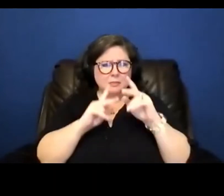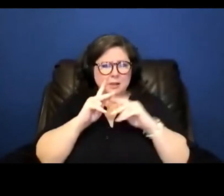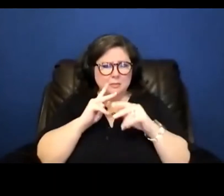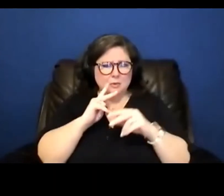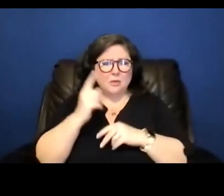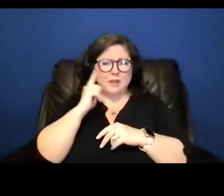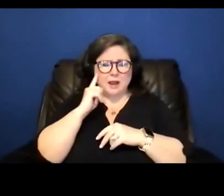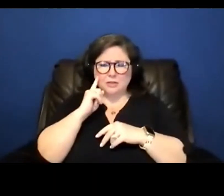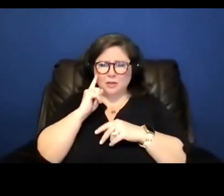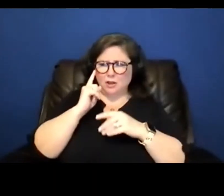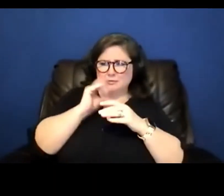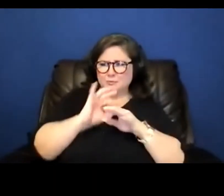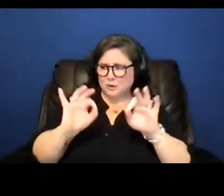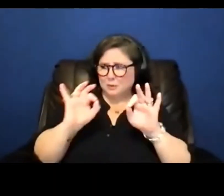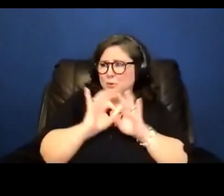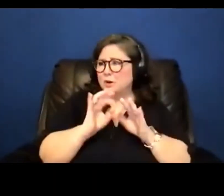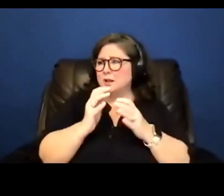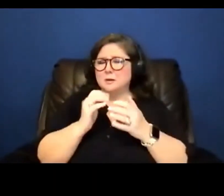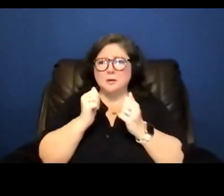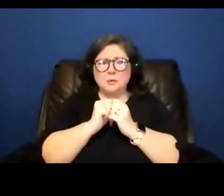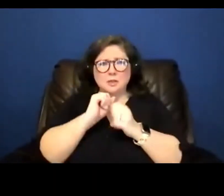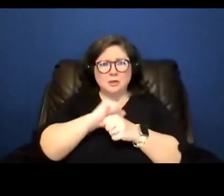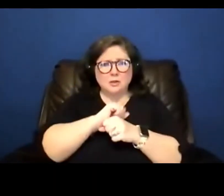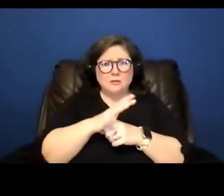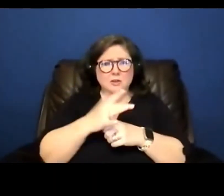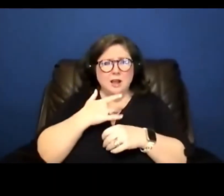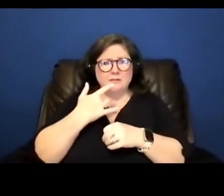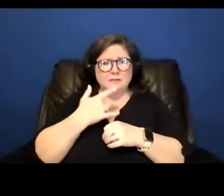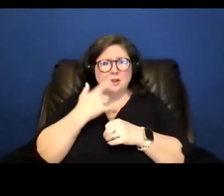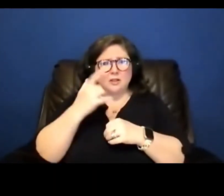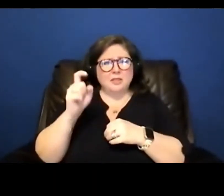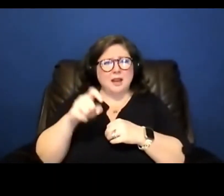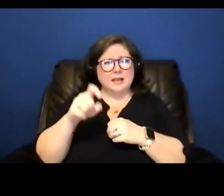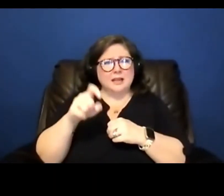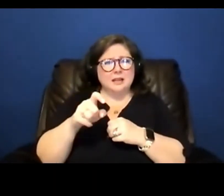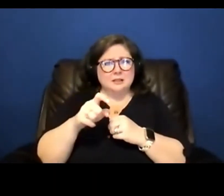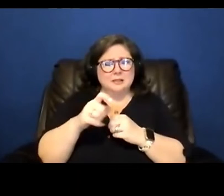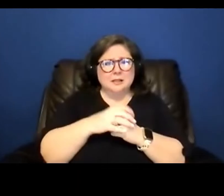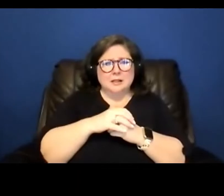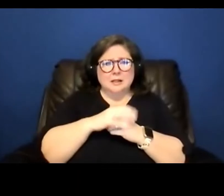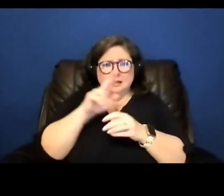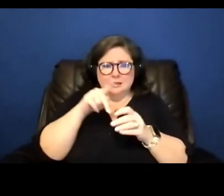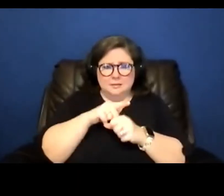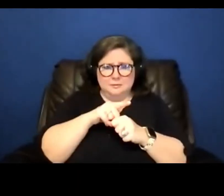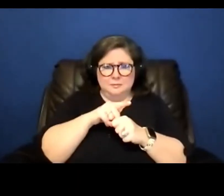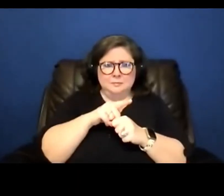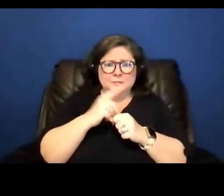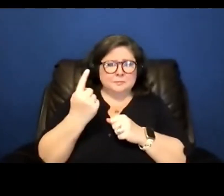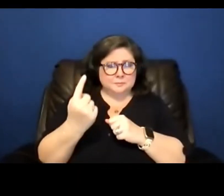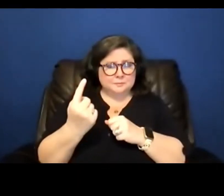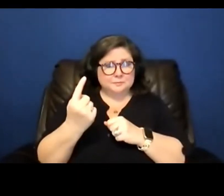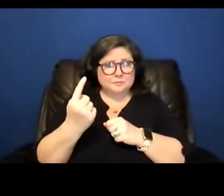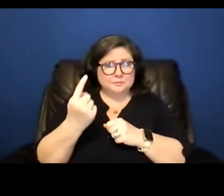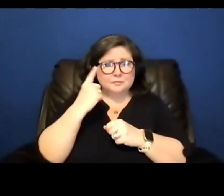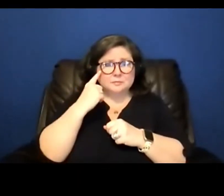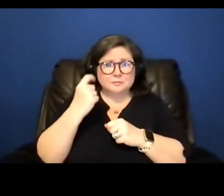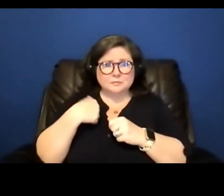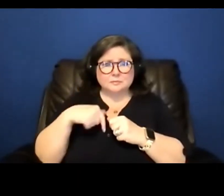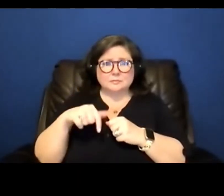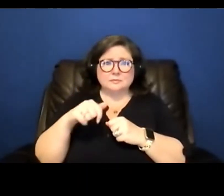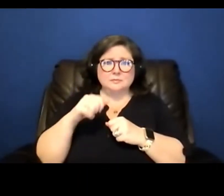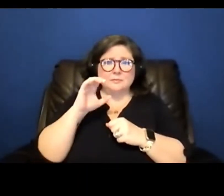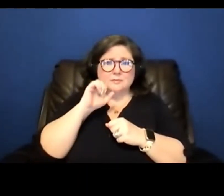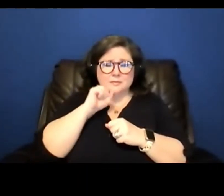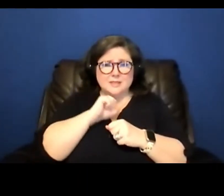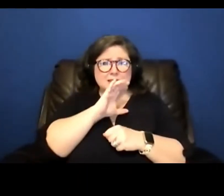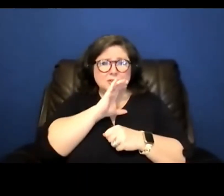about, kind of with COVID, I really felt that I needed to participate. One, because I was a senior, and seniors were